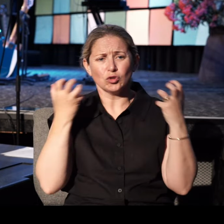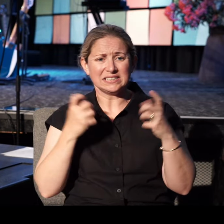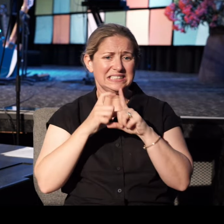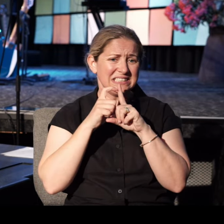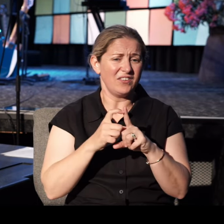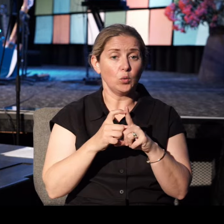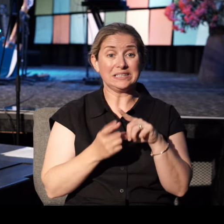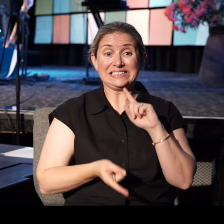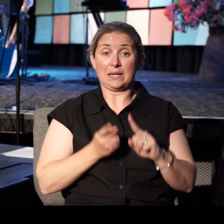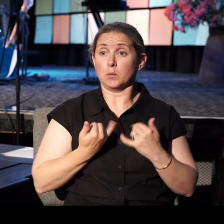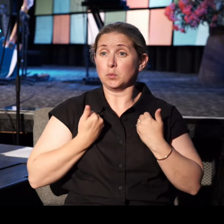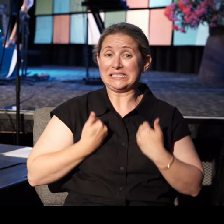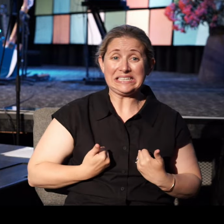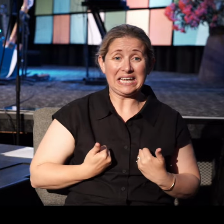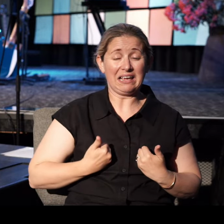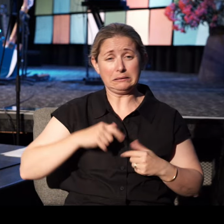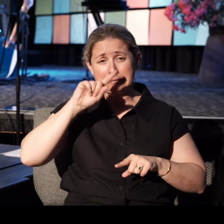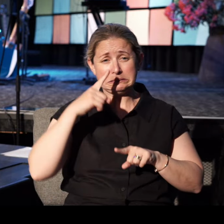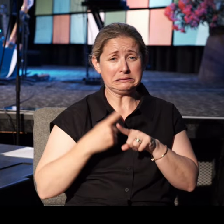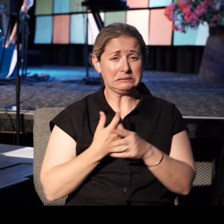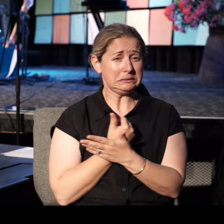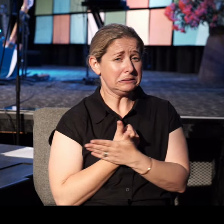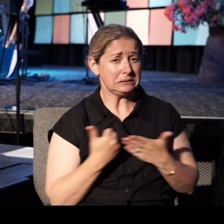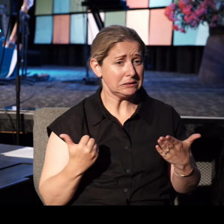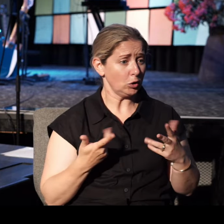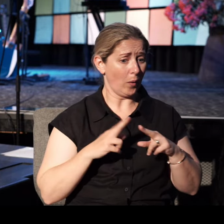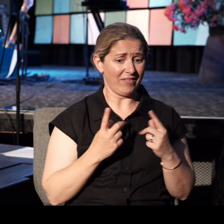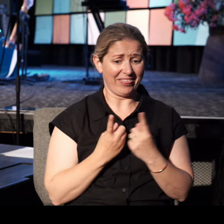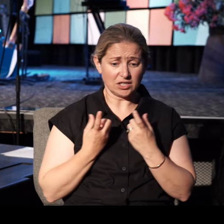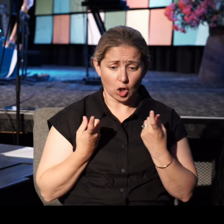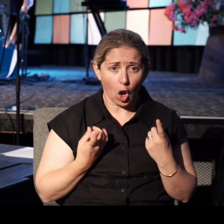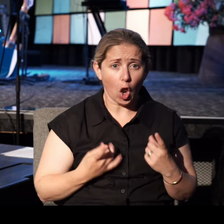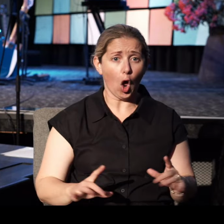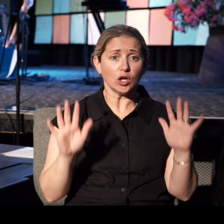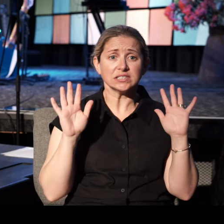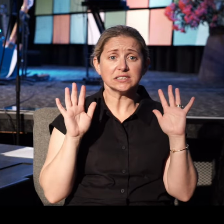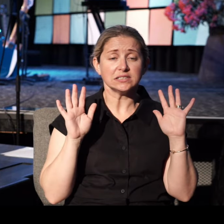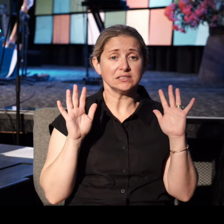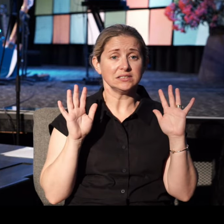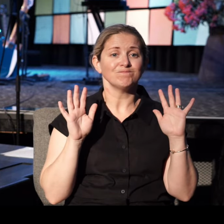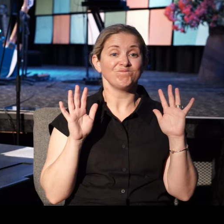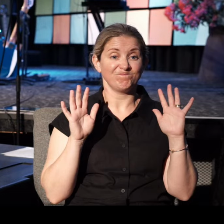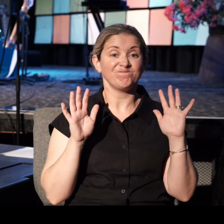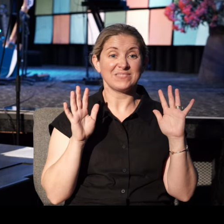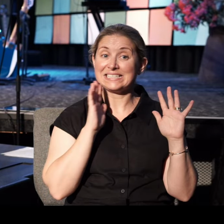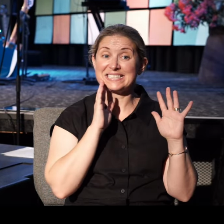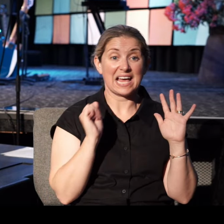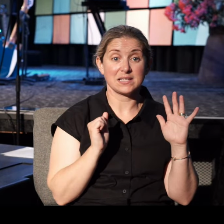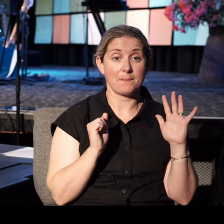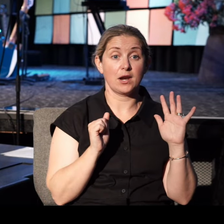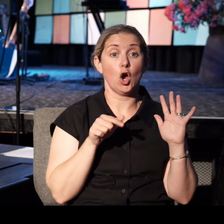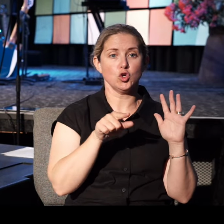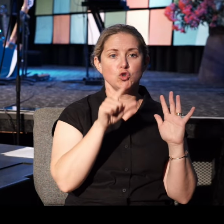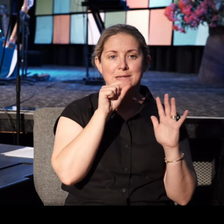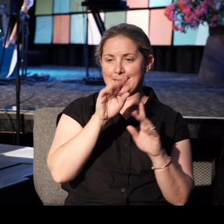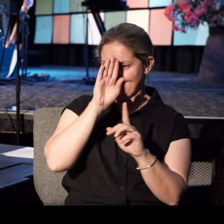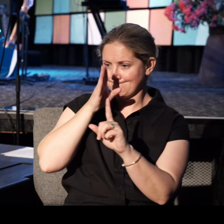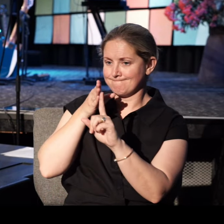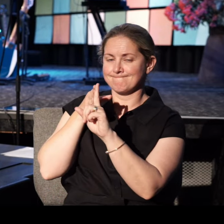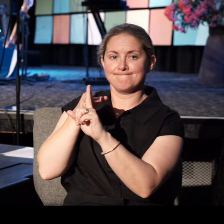of sickness and illness, and you're finding things lost. In the midst of all of that, there's a rock upon which you can found your life, which is